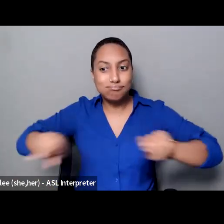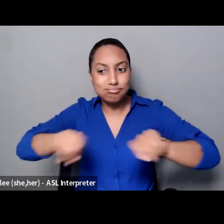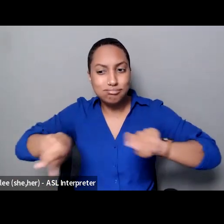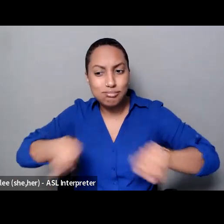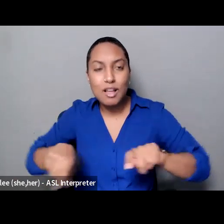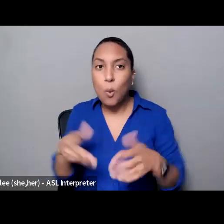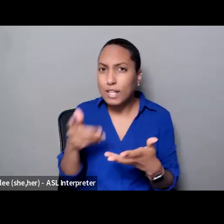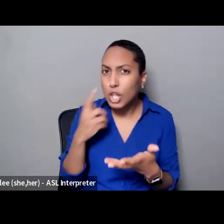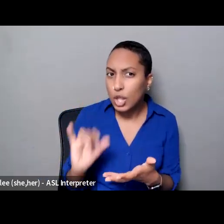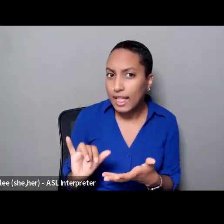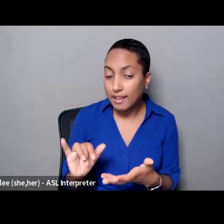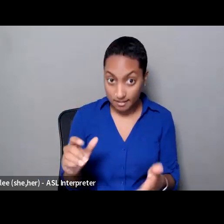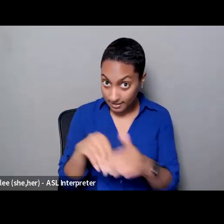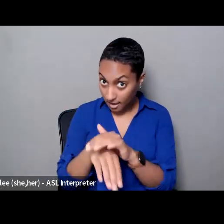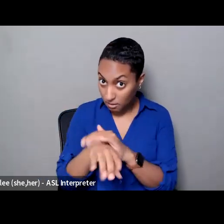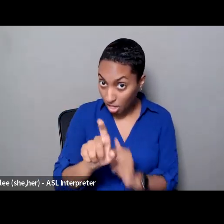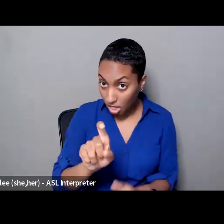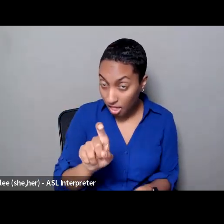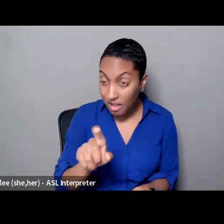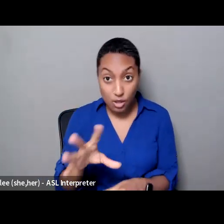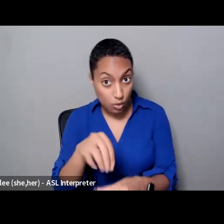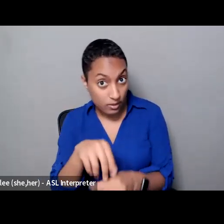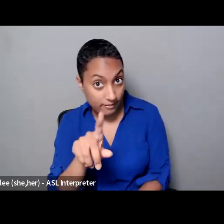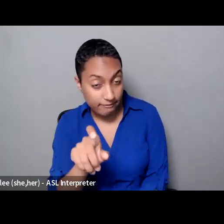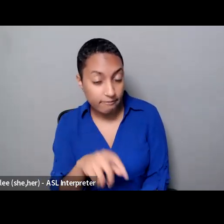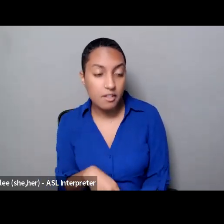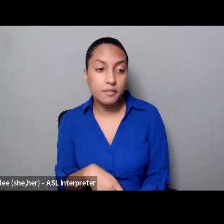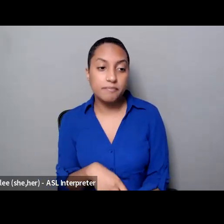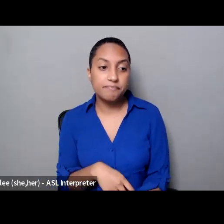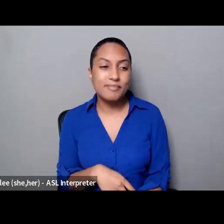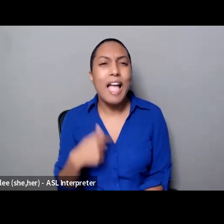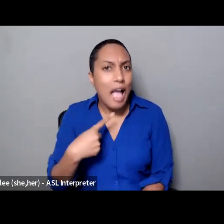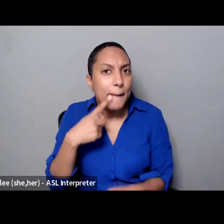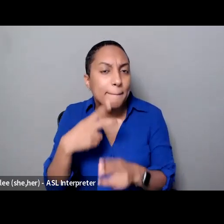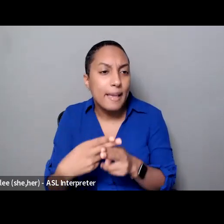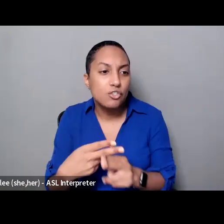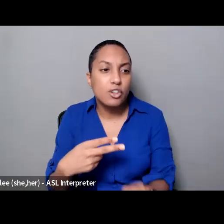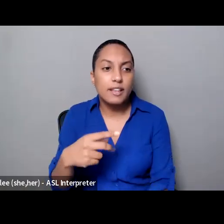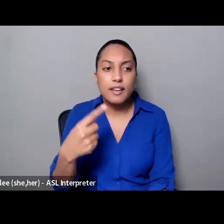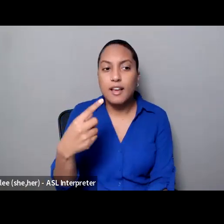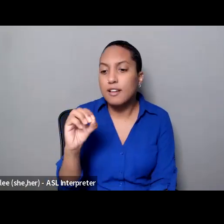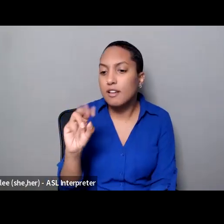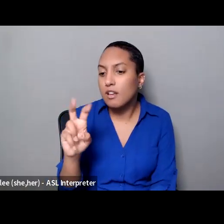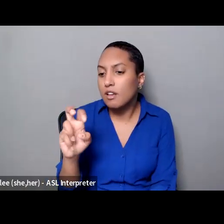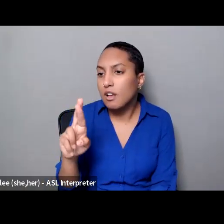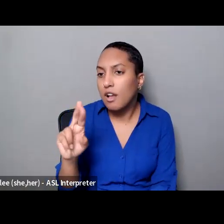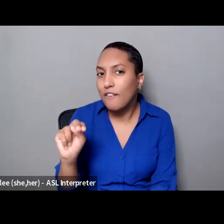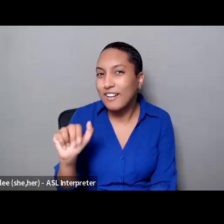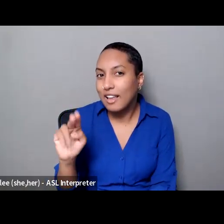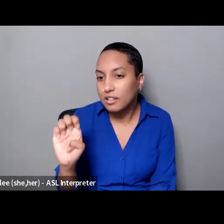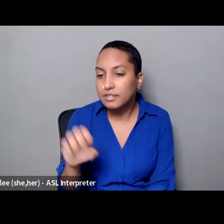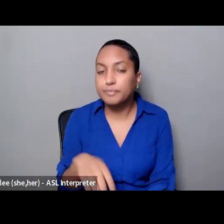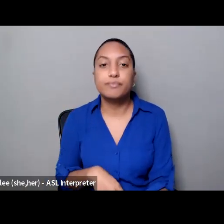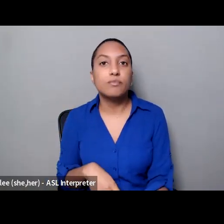inclusive standpoint? I mentioned governance. That's another area that you might want to consider. What is your board